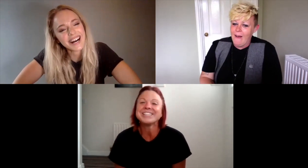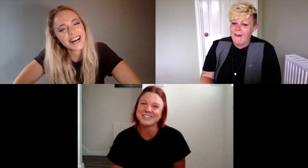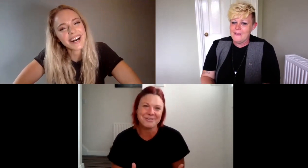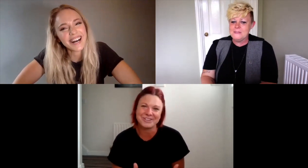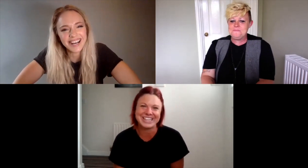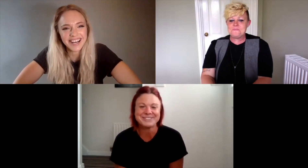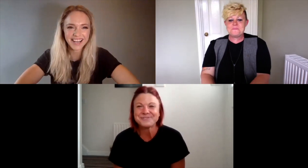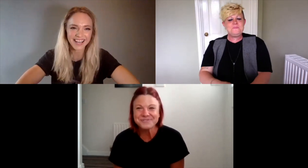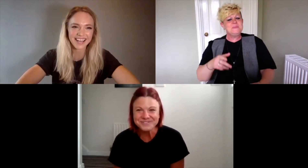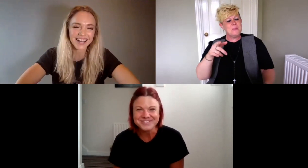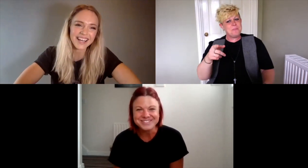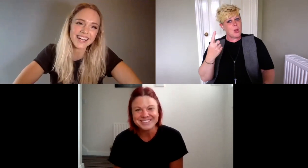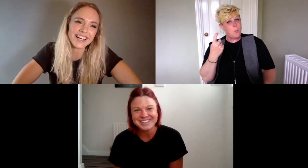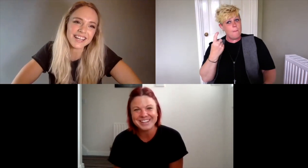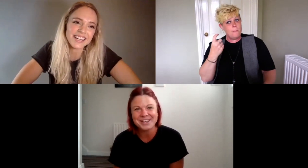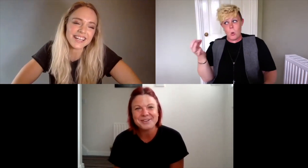So funny.